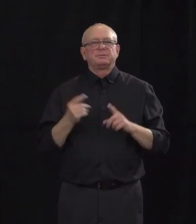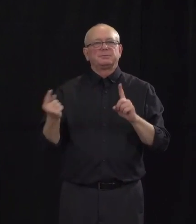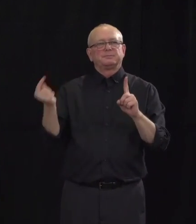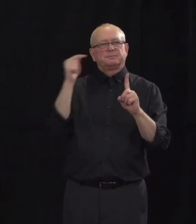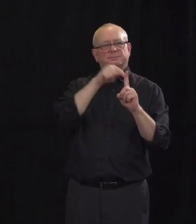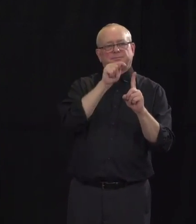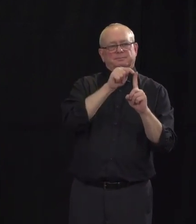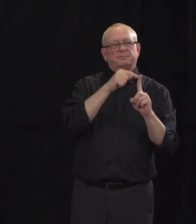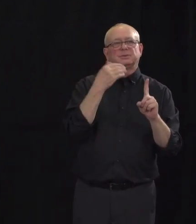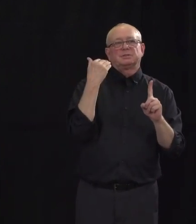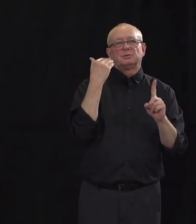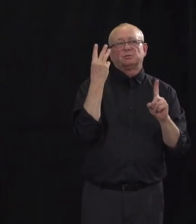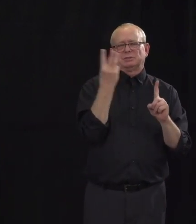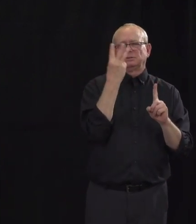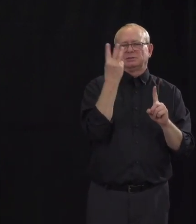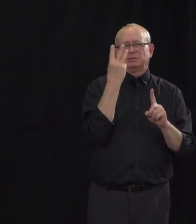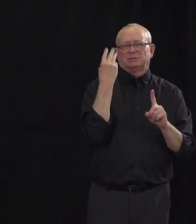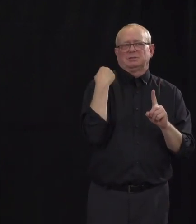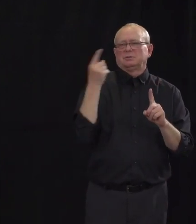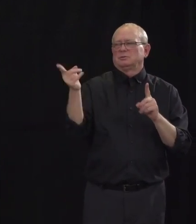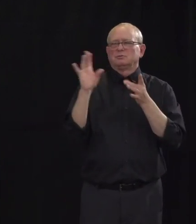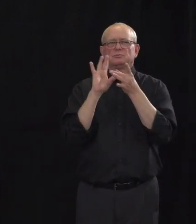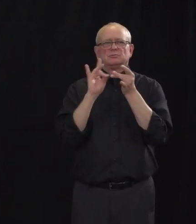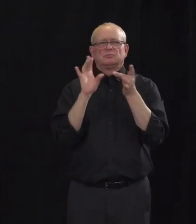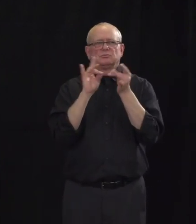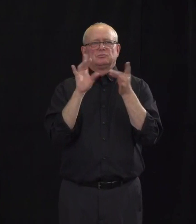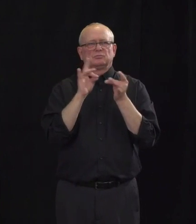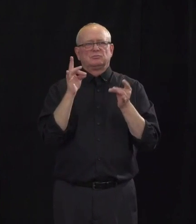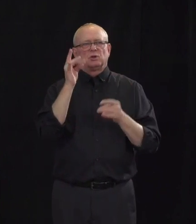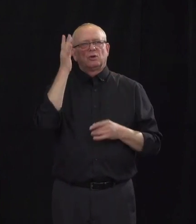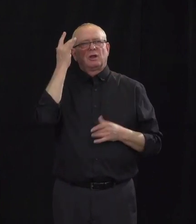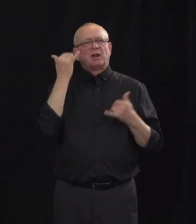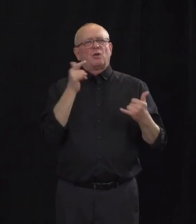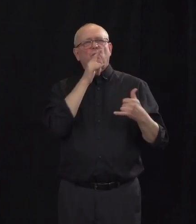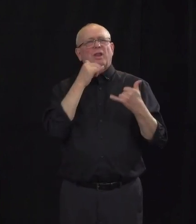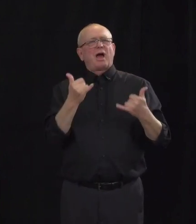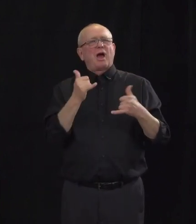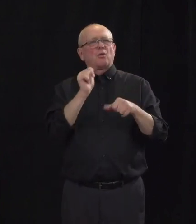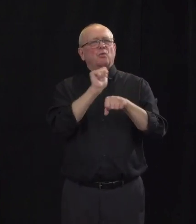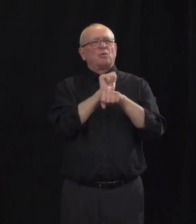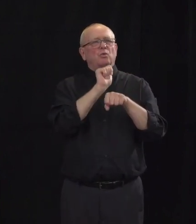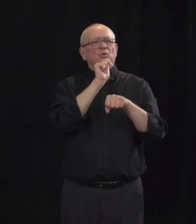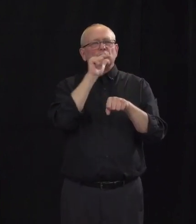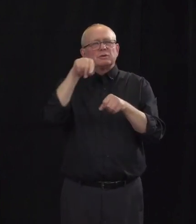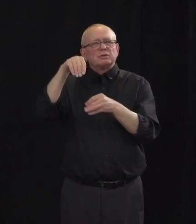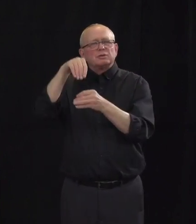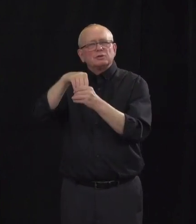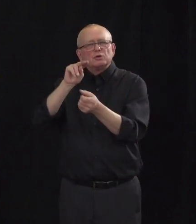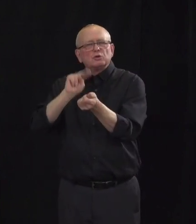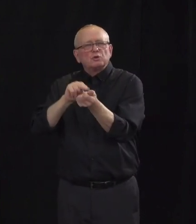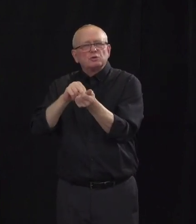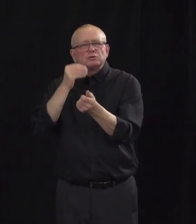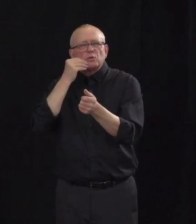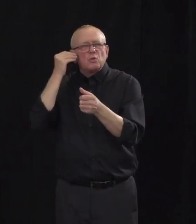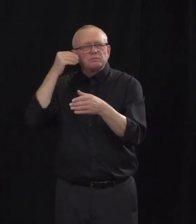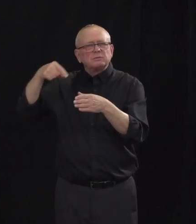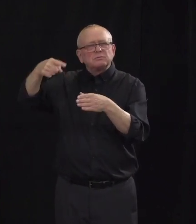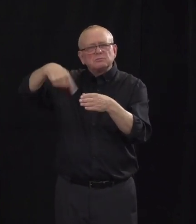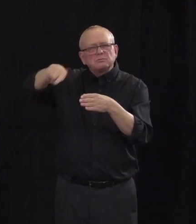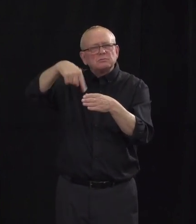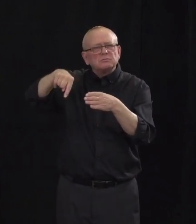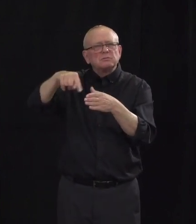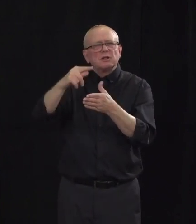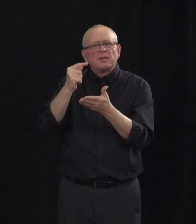of people who are in long-term care facilities. Could you please clarify when a person who is in a long-term care facility would